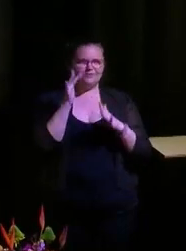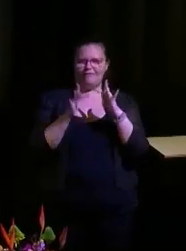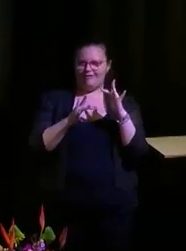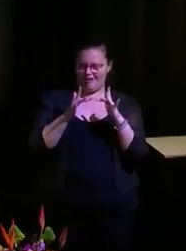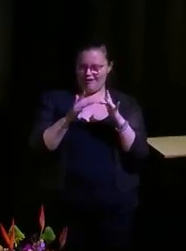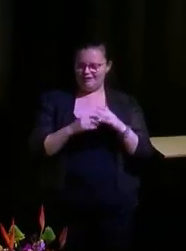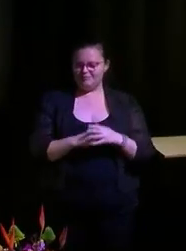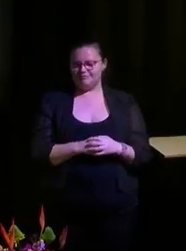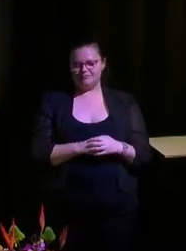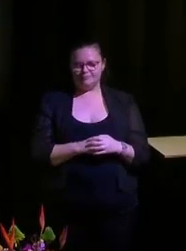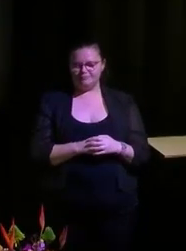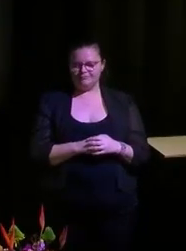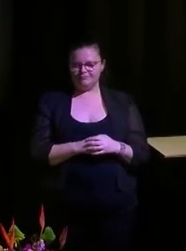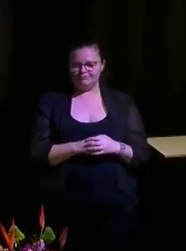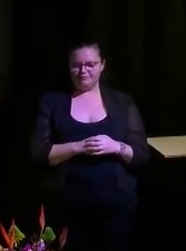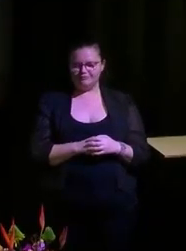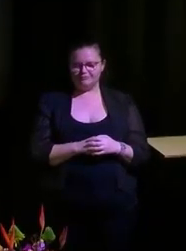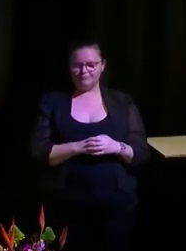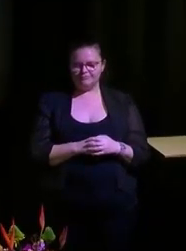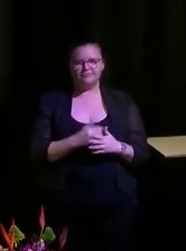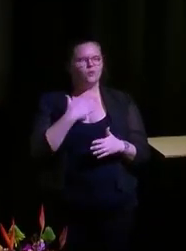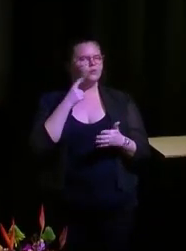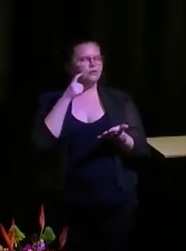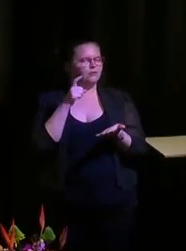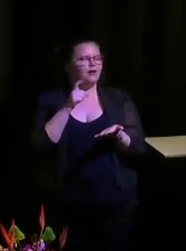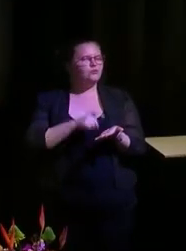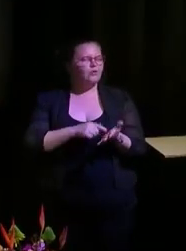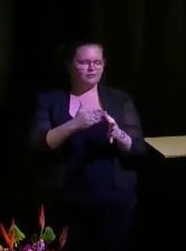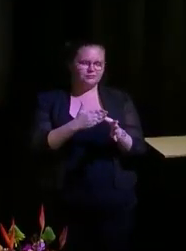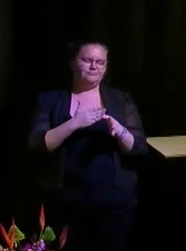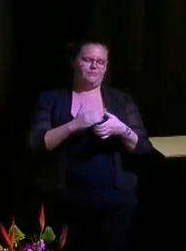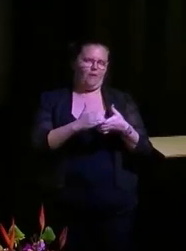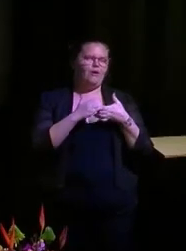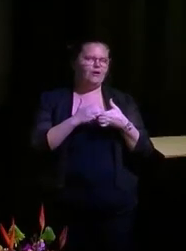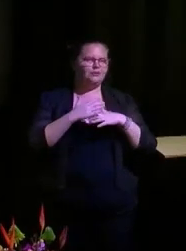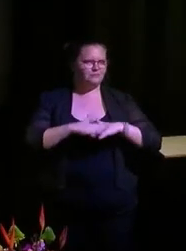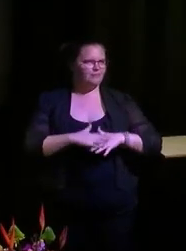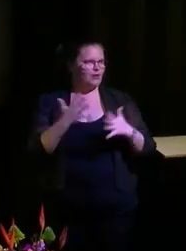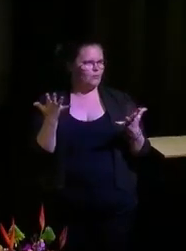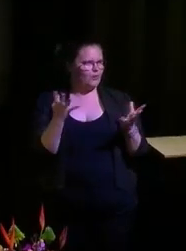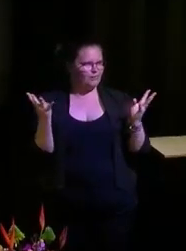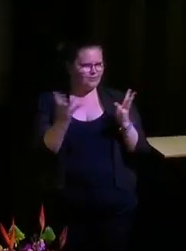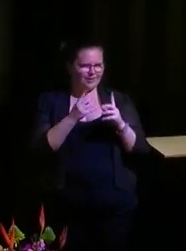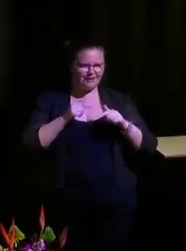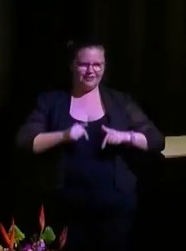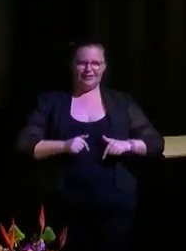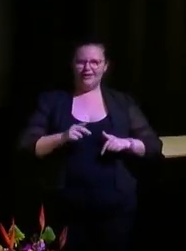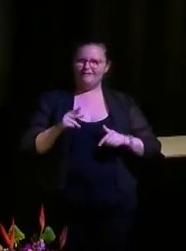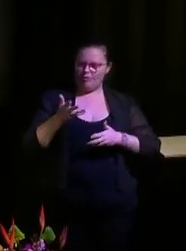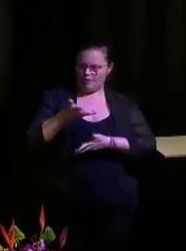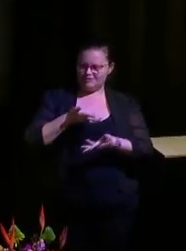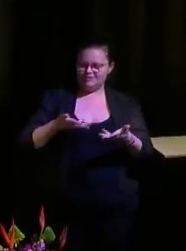talk. First of all, I'd like to acknowledge the traditional owners of the countries that we are gathered on this evening for this panel